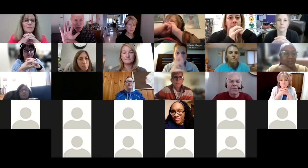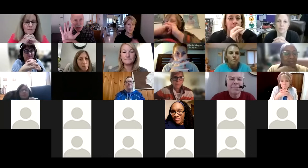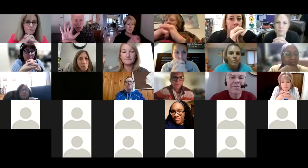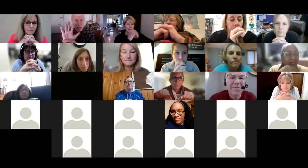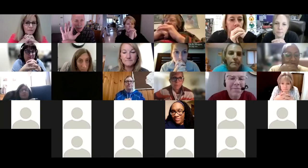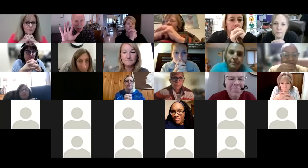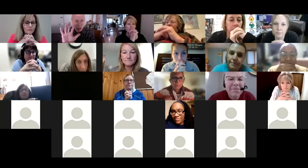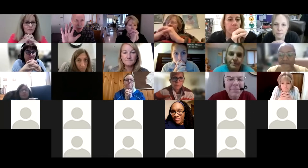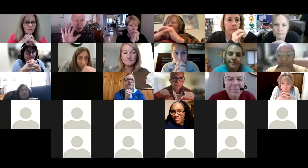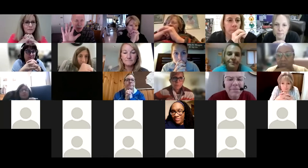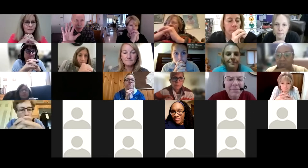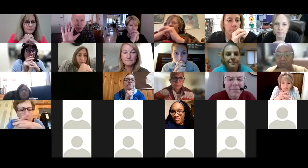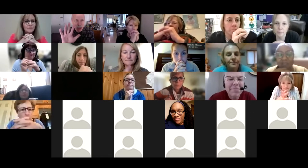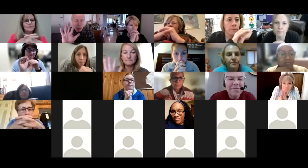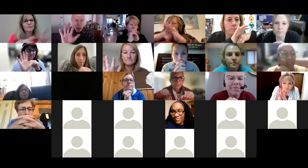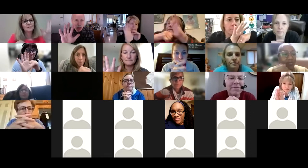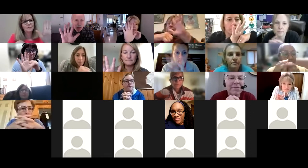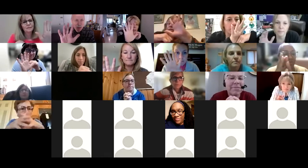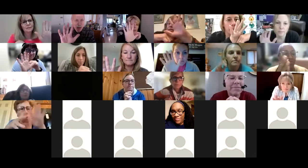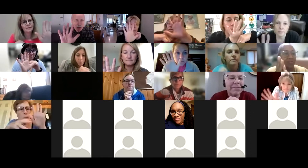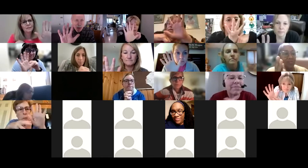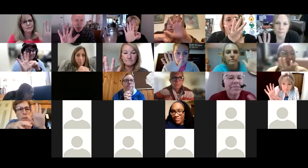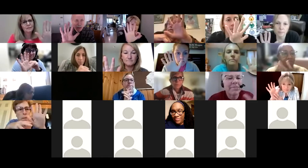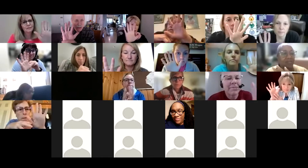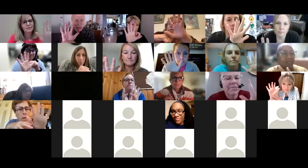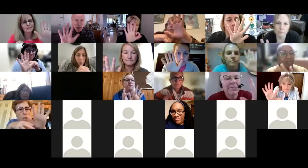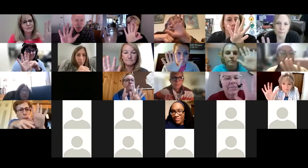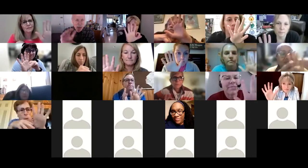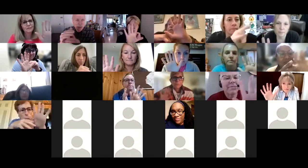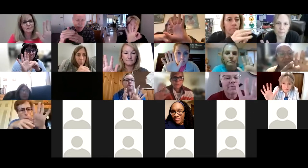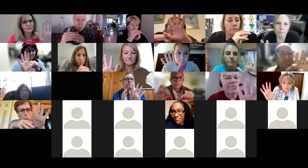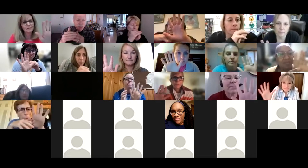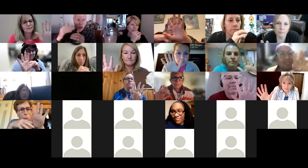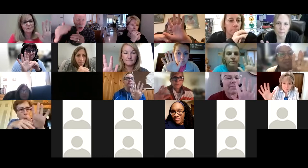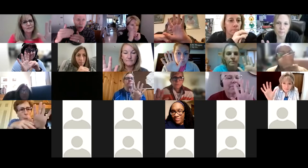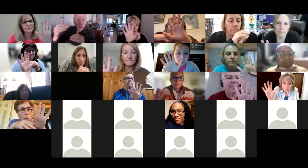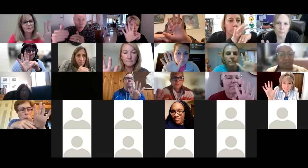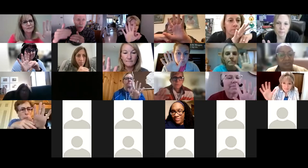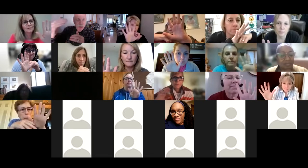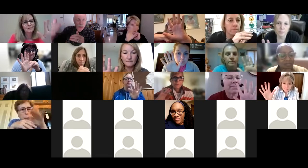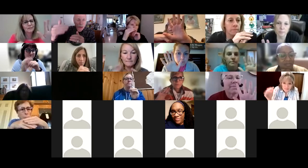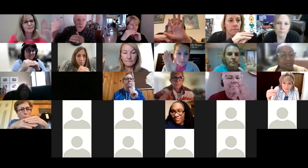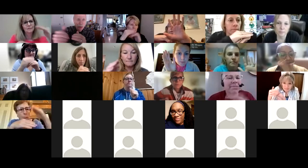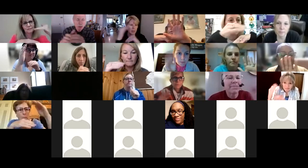In color writing, we just work on five topics, the same five topics all the way through the book.